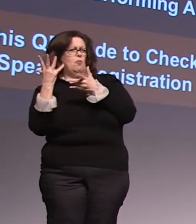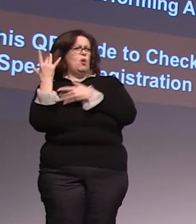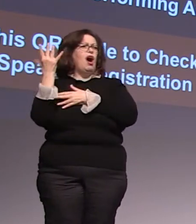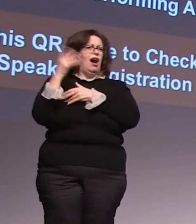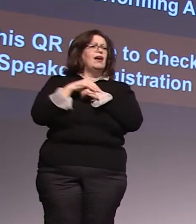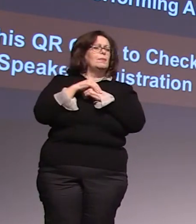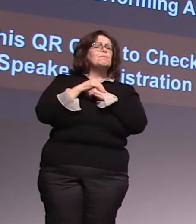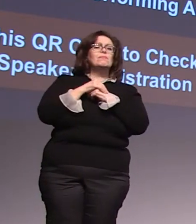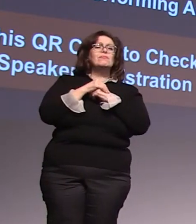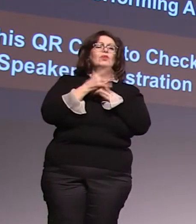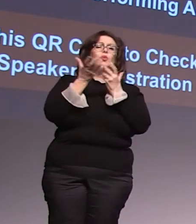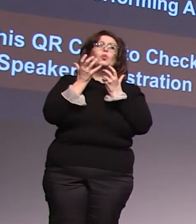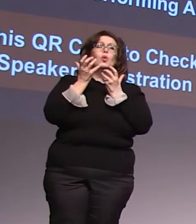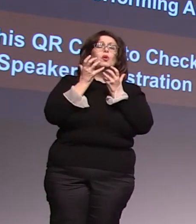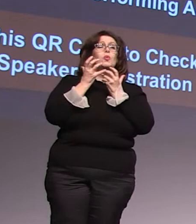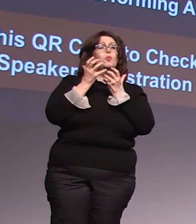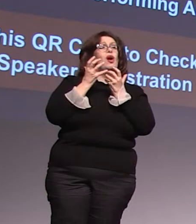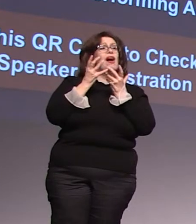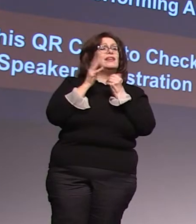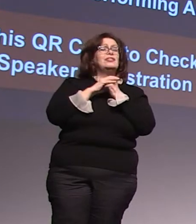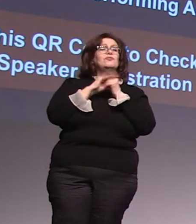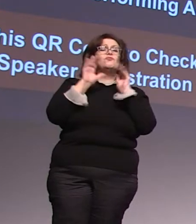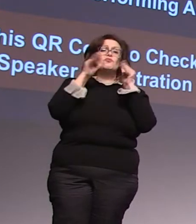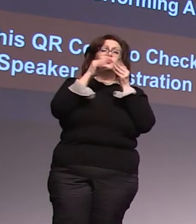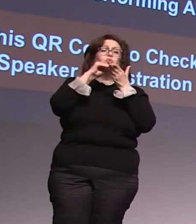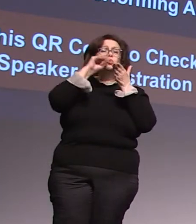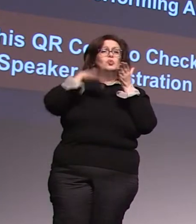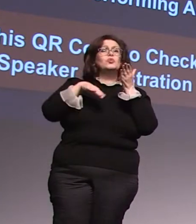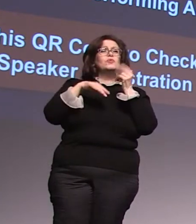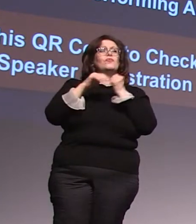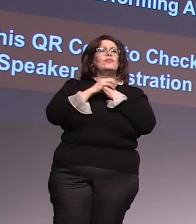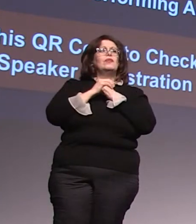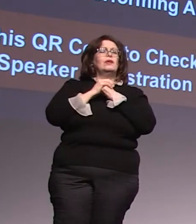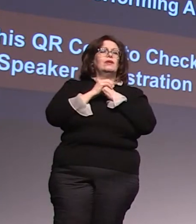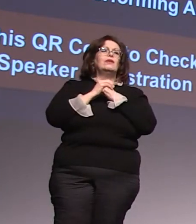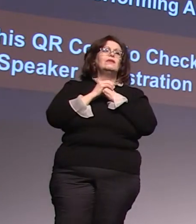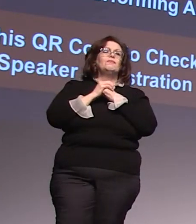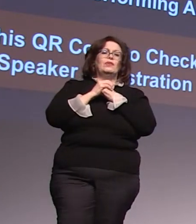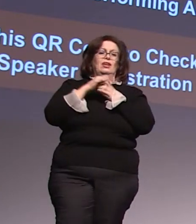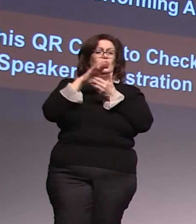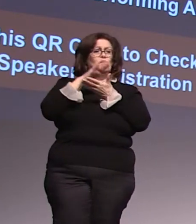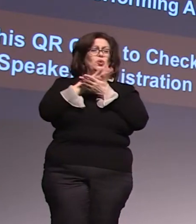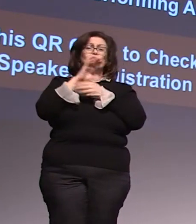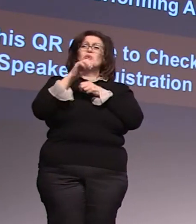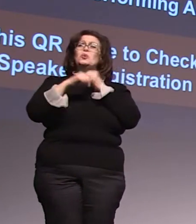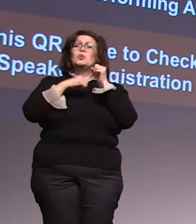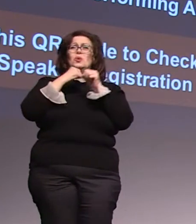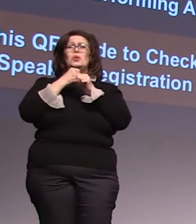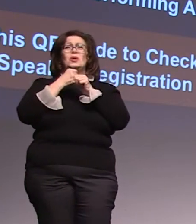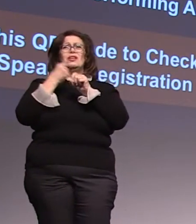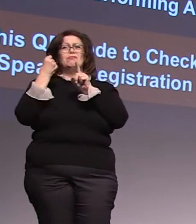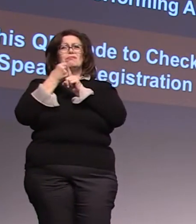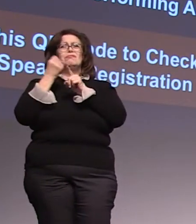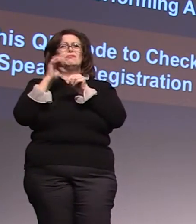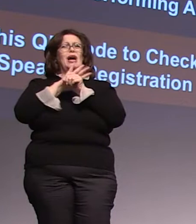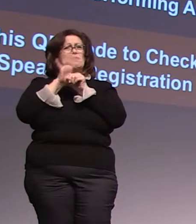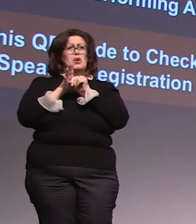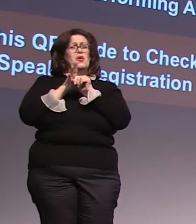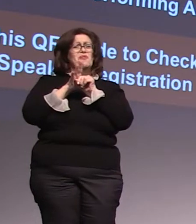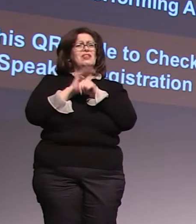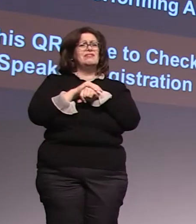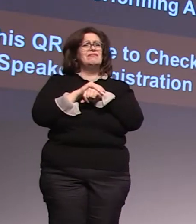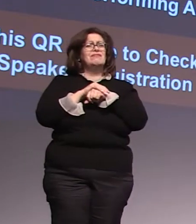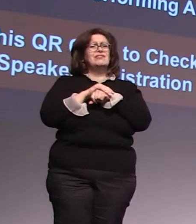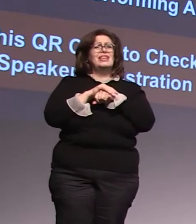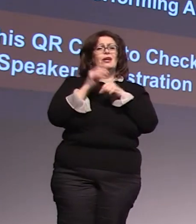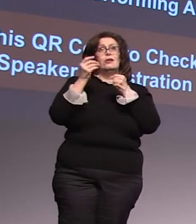reasons. We've learned a lot of lessons going through what has been our third very tough school year and impacted school year. There are a lot of things that we have learned.